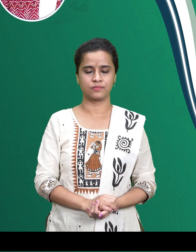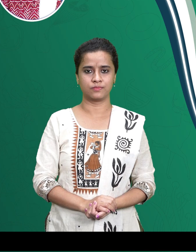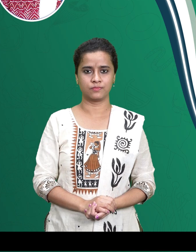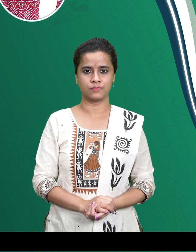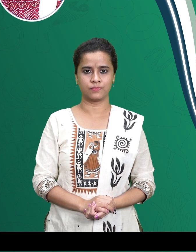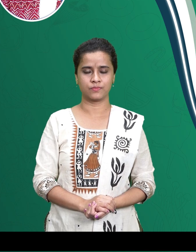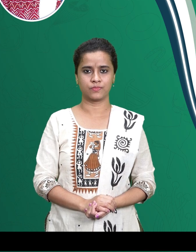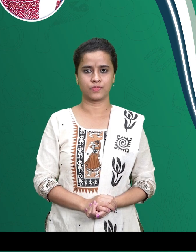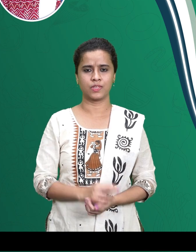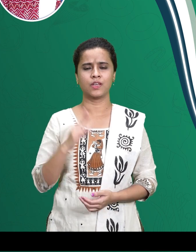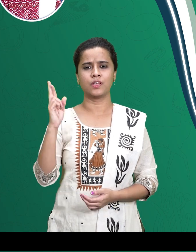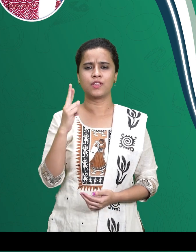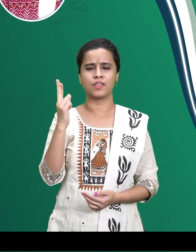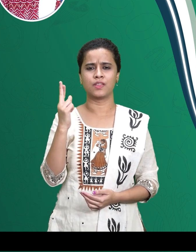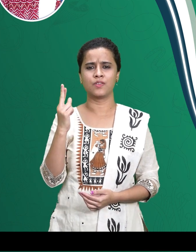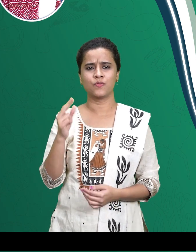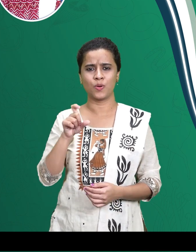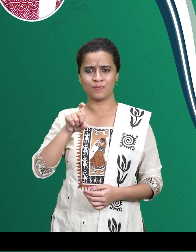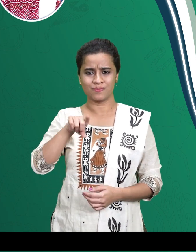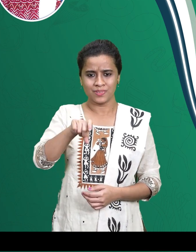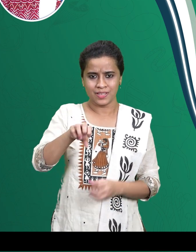Reasons for infection